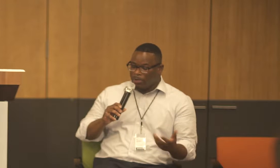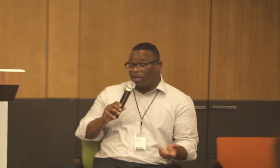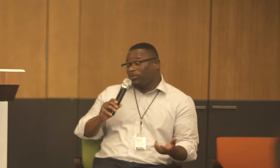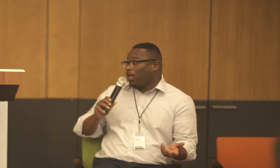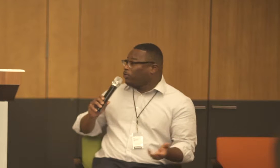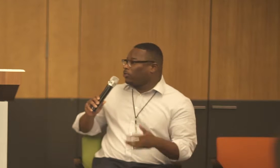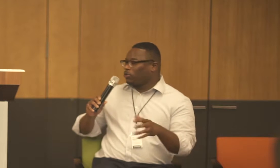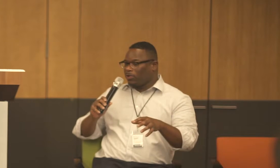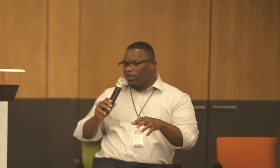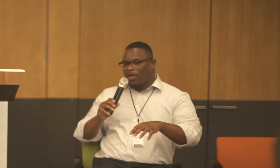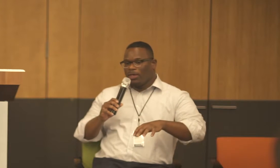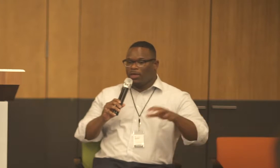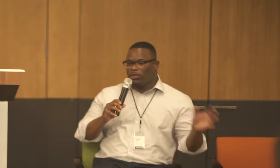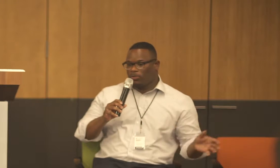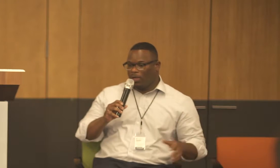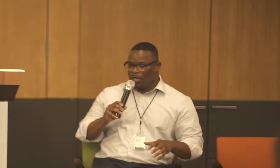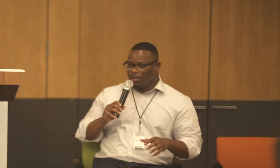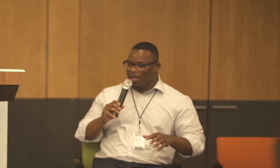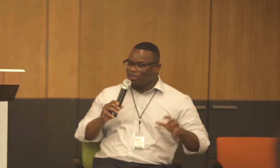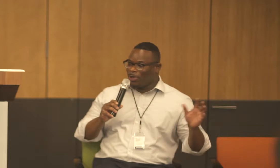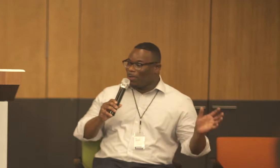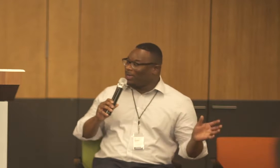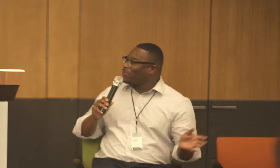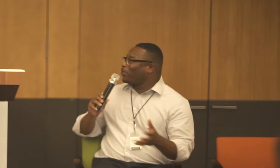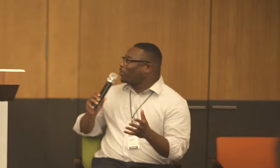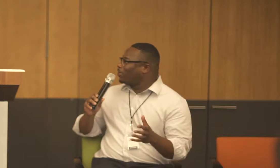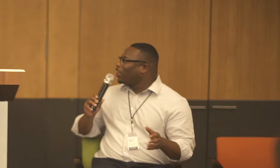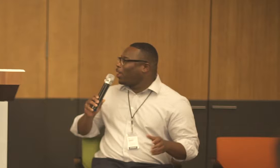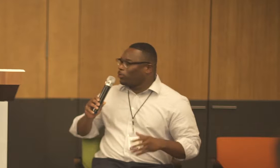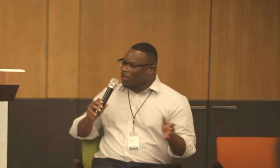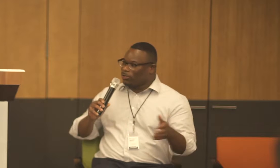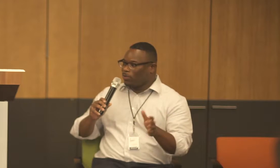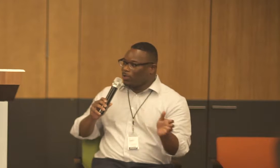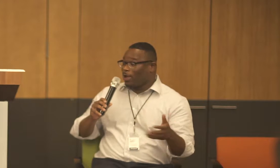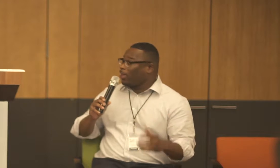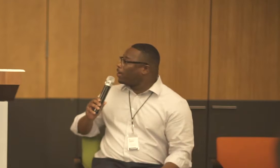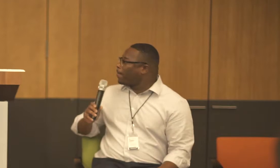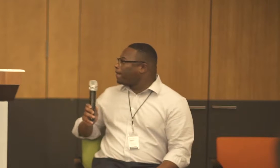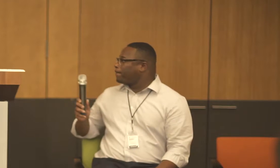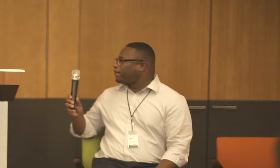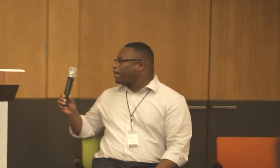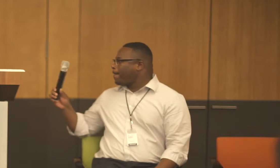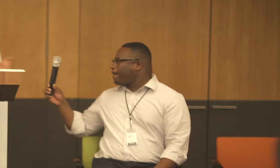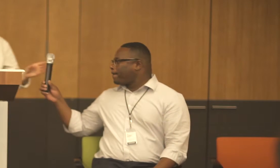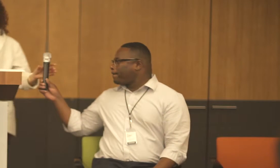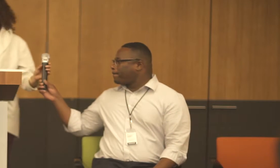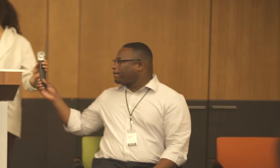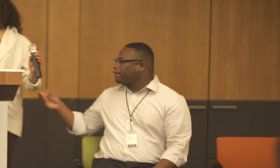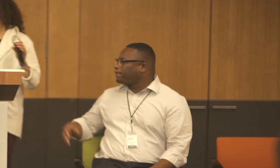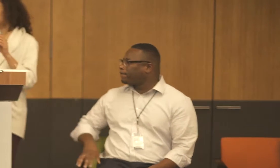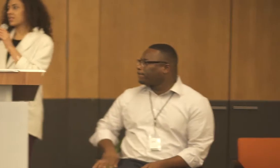point to as a major challenge is just sort of the history that has been going in a different direction, and we're trying to sort of correct that.